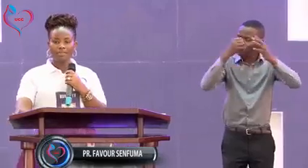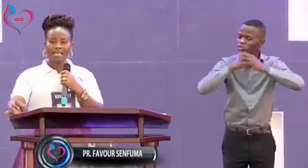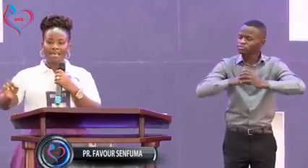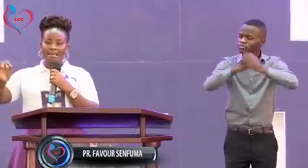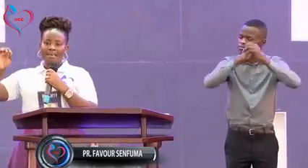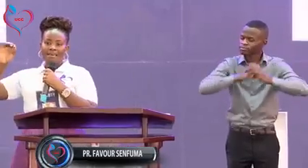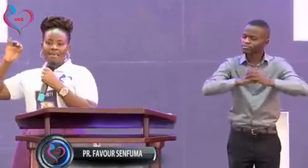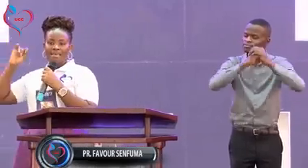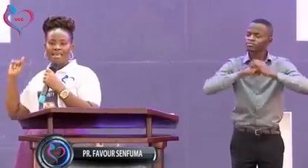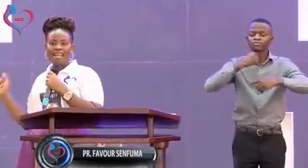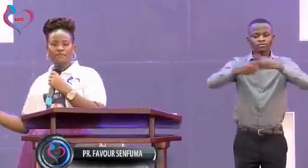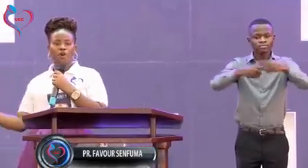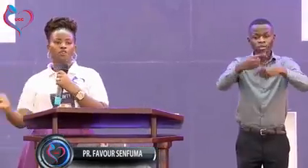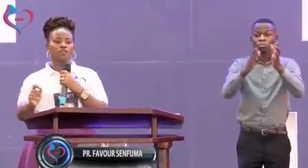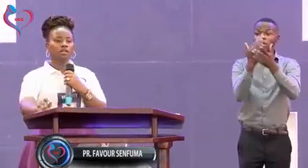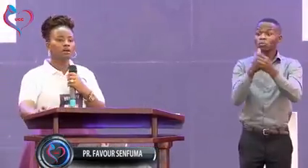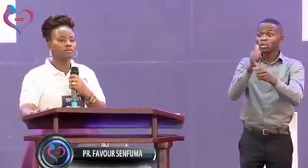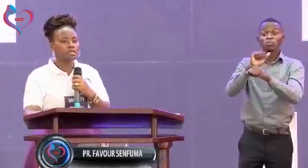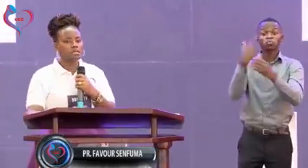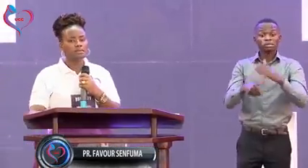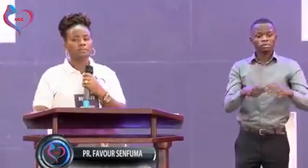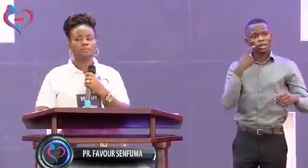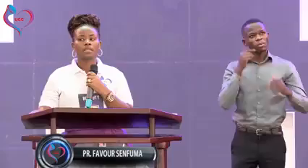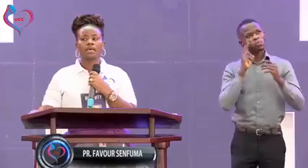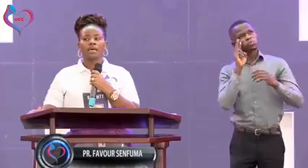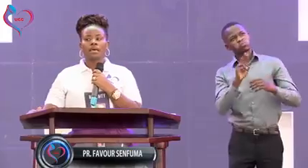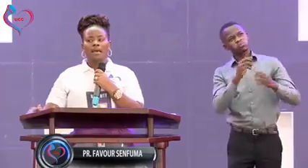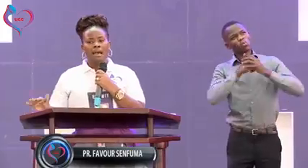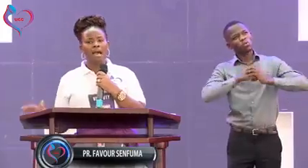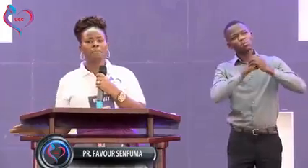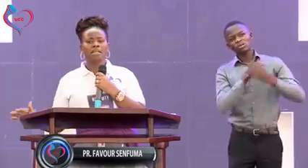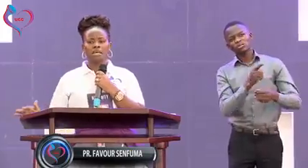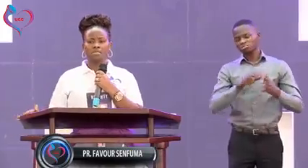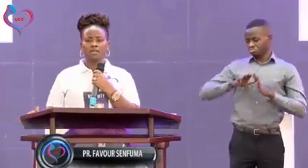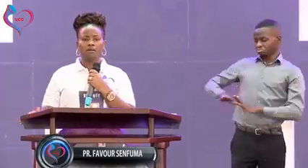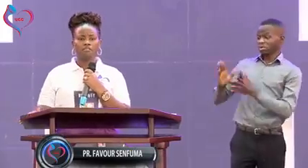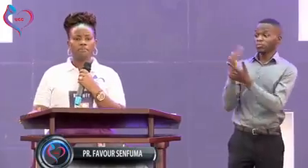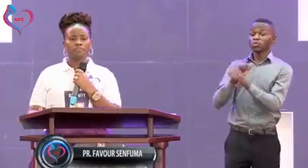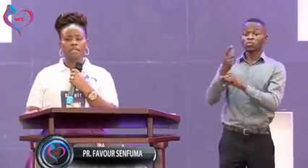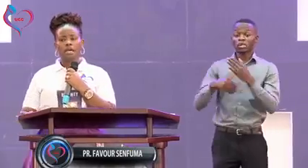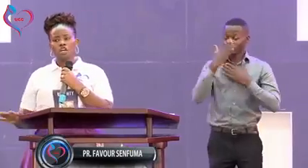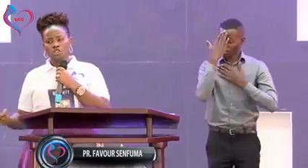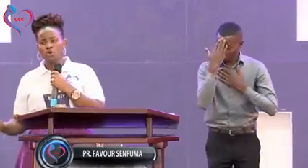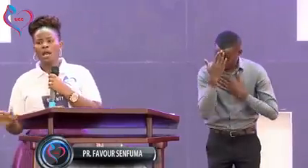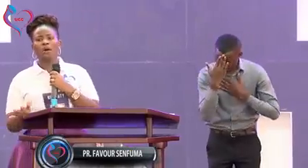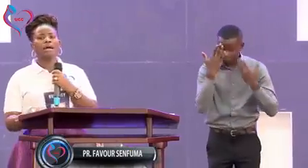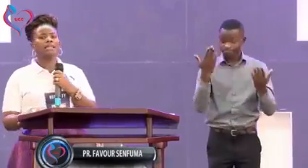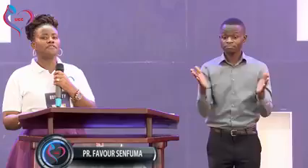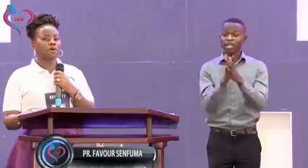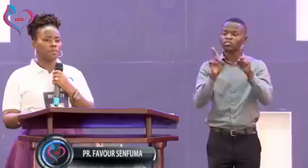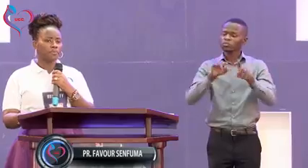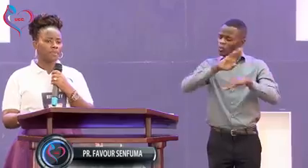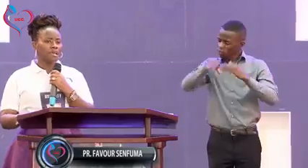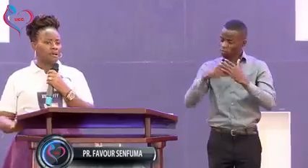ggulu bulijjo tebalekera. He left all those glories. Naye ebitiibwa ebyo byonna yabireka. Humbled himself. Naye yeetowaza. To